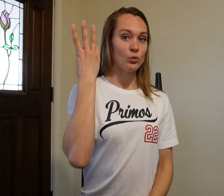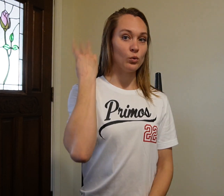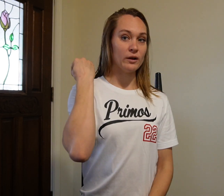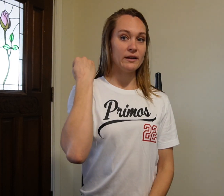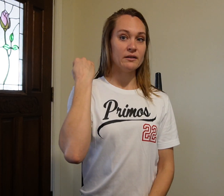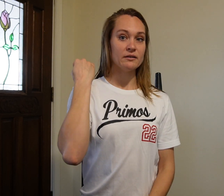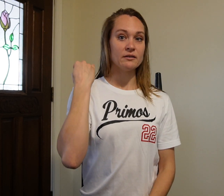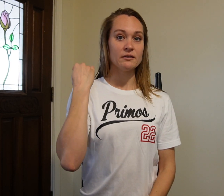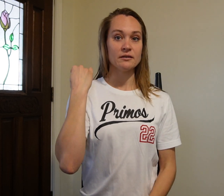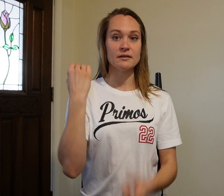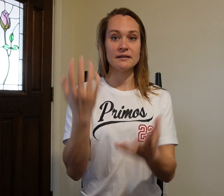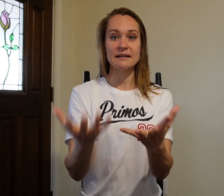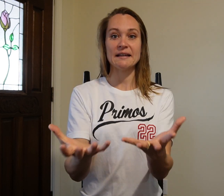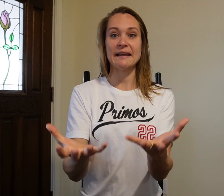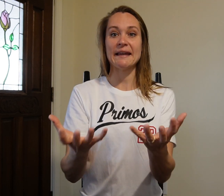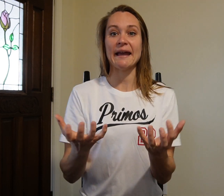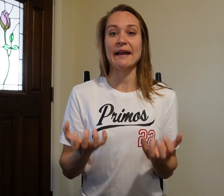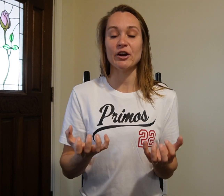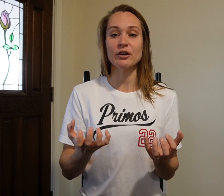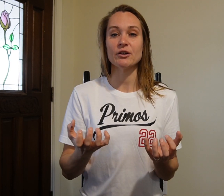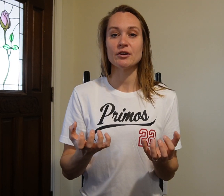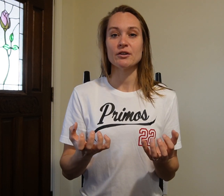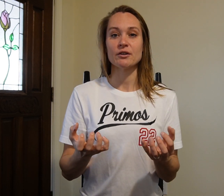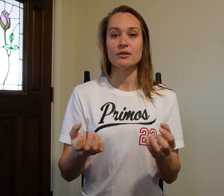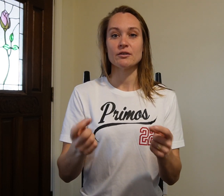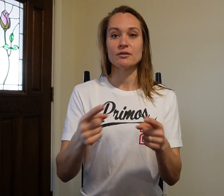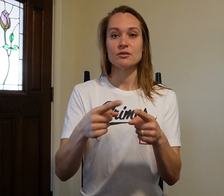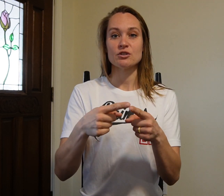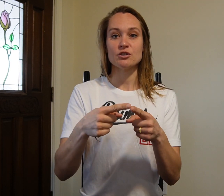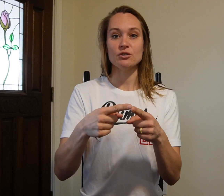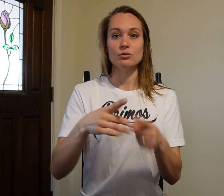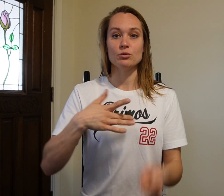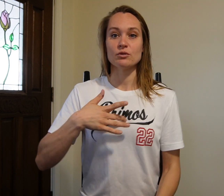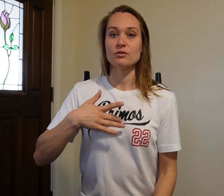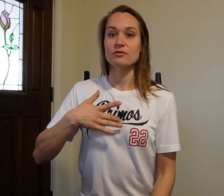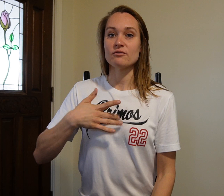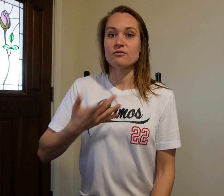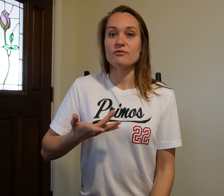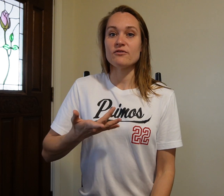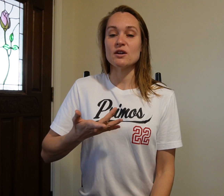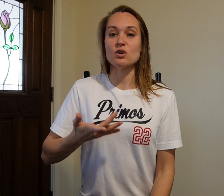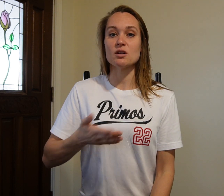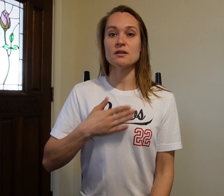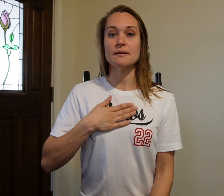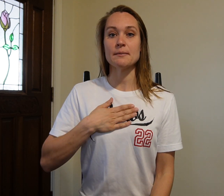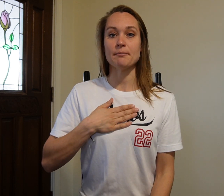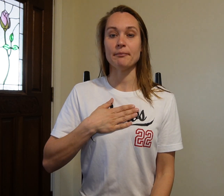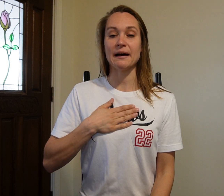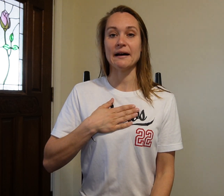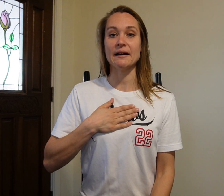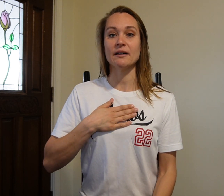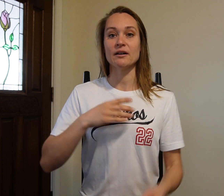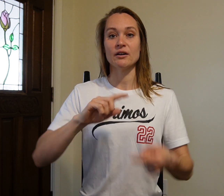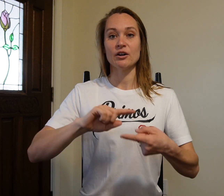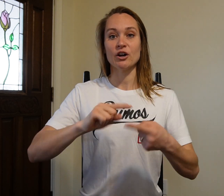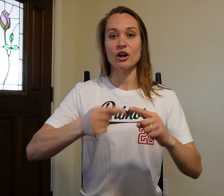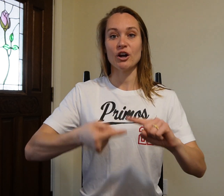Would care to feel my